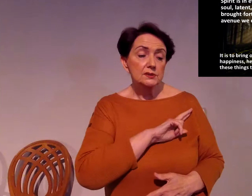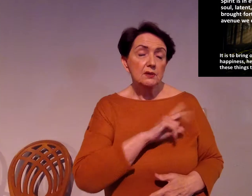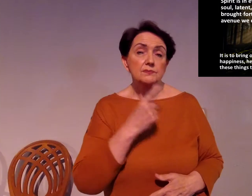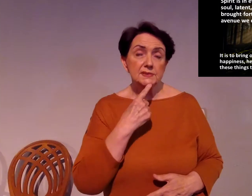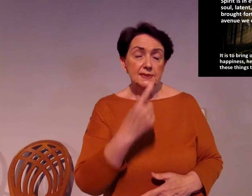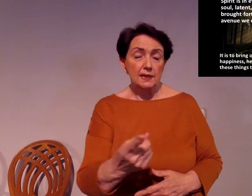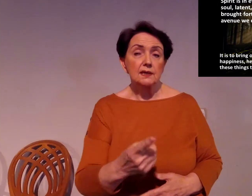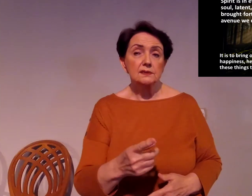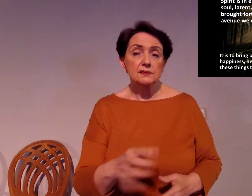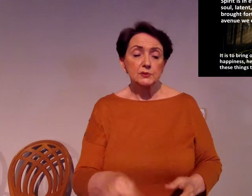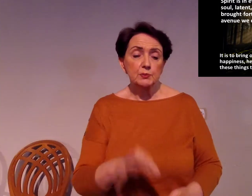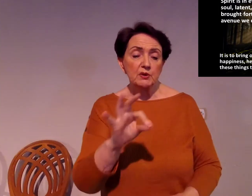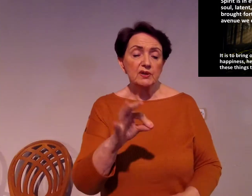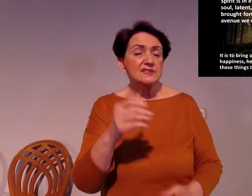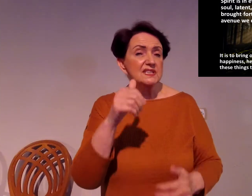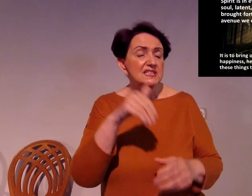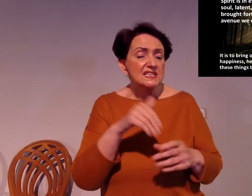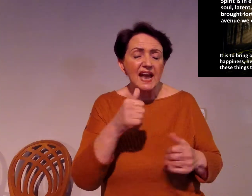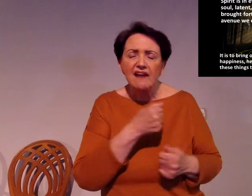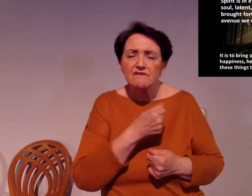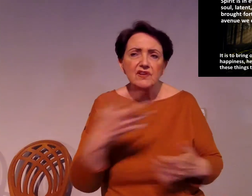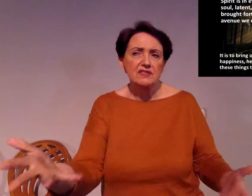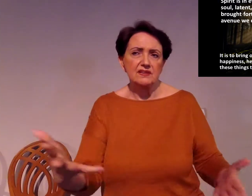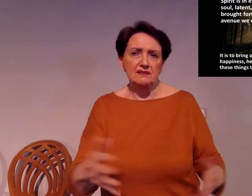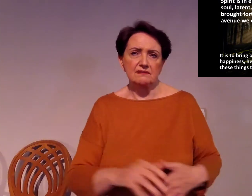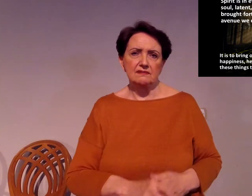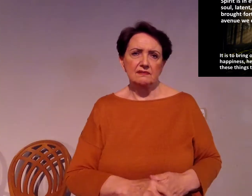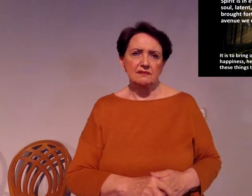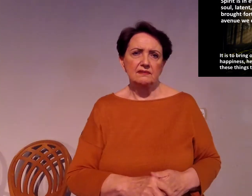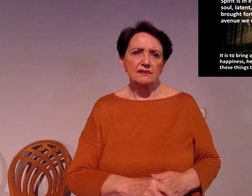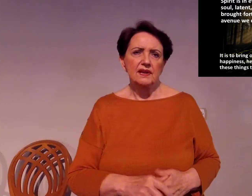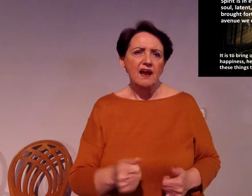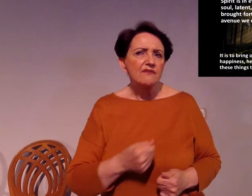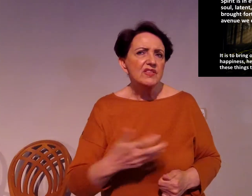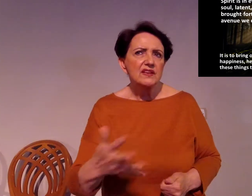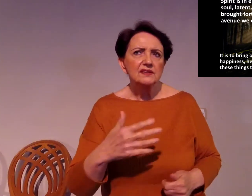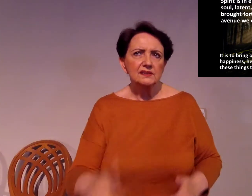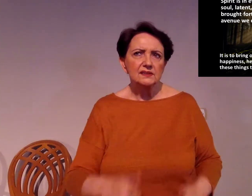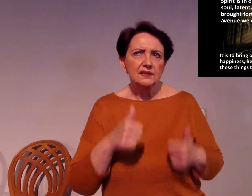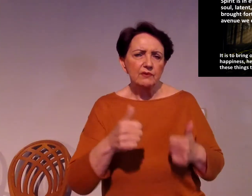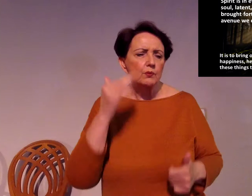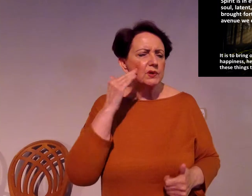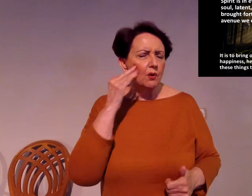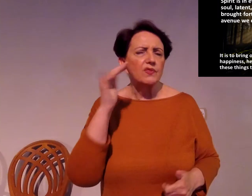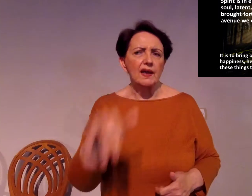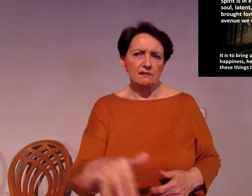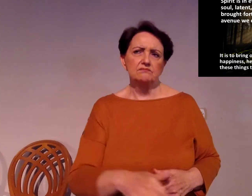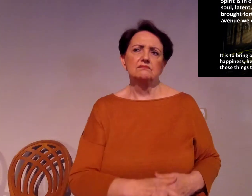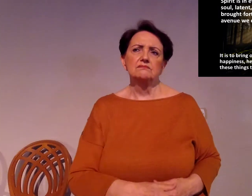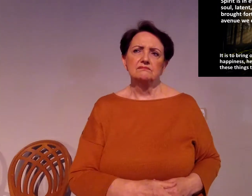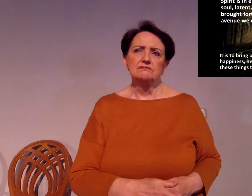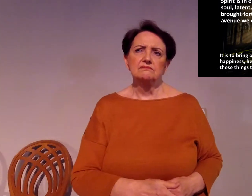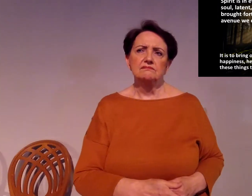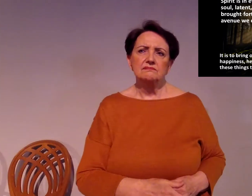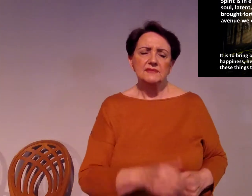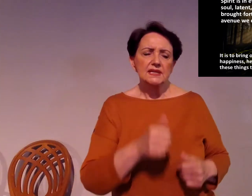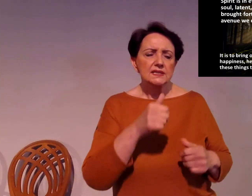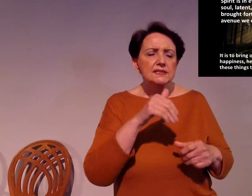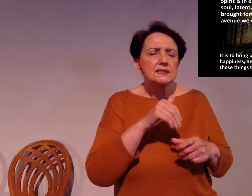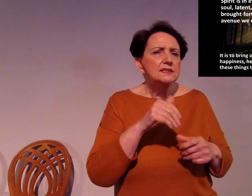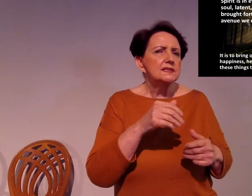spirit is in every living thing. So it's in every living thing. We get that. We know that. And it's in every